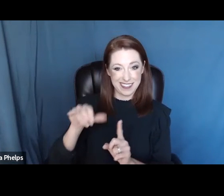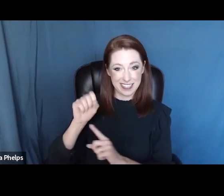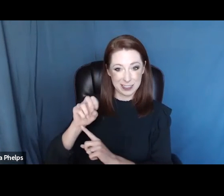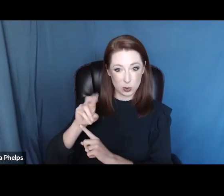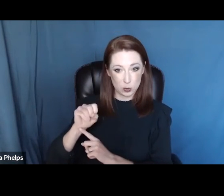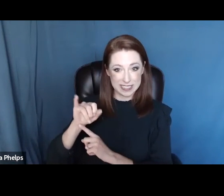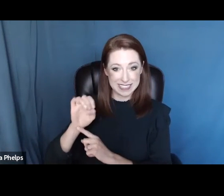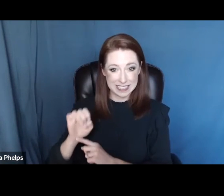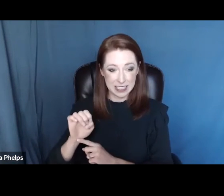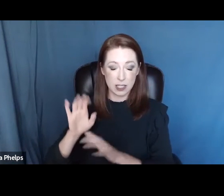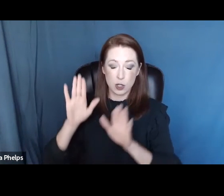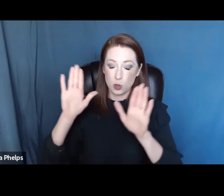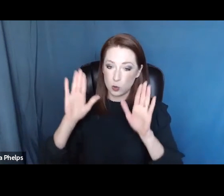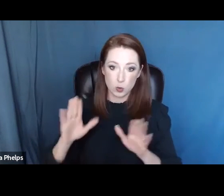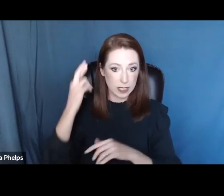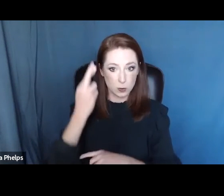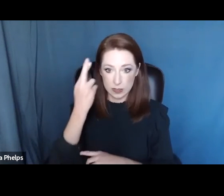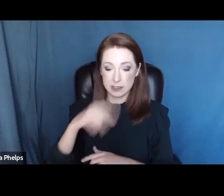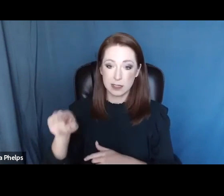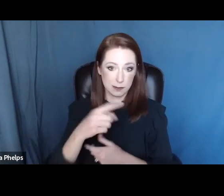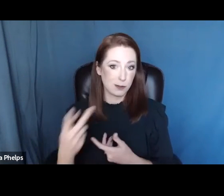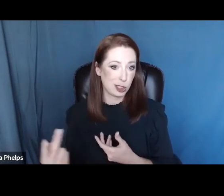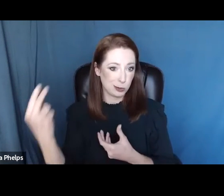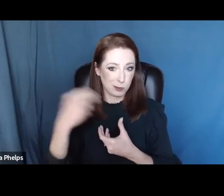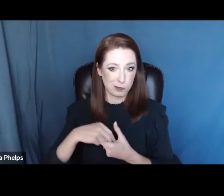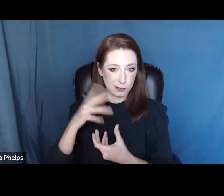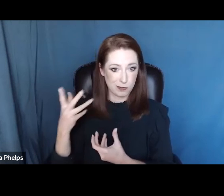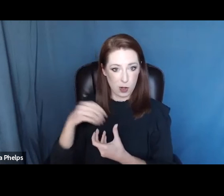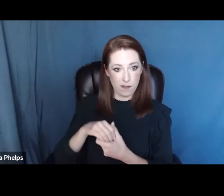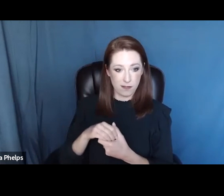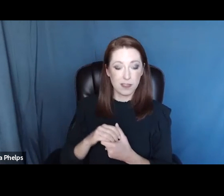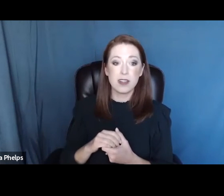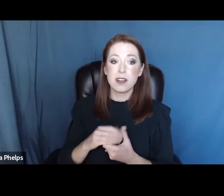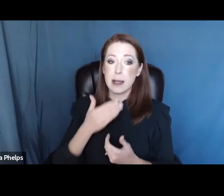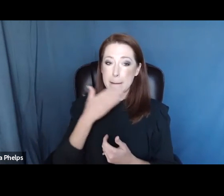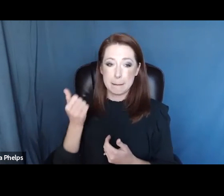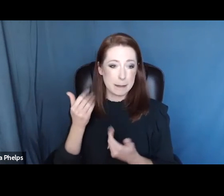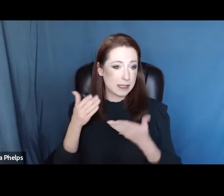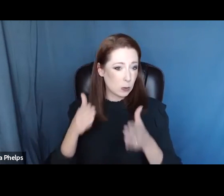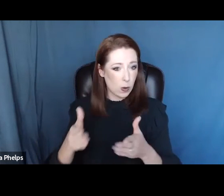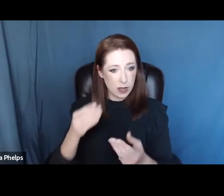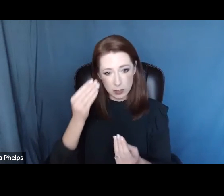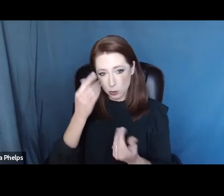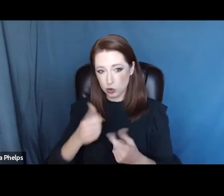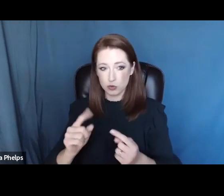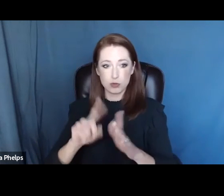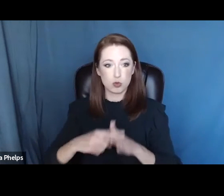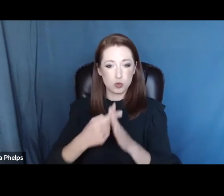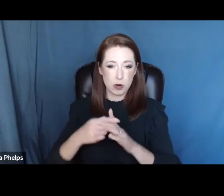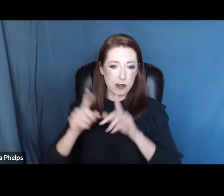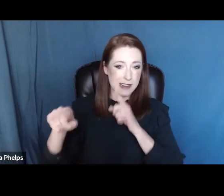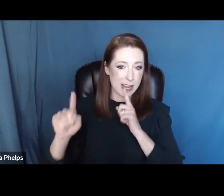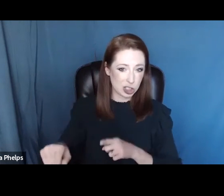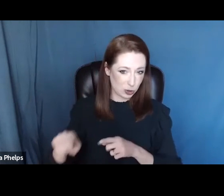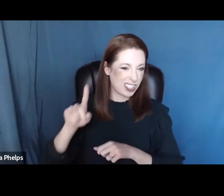to get involved, is we need to hear what are the best ways to start answering these questions, and we need to engage in conversations about that. And I'm hoping